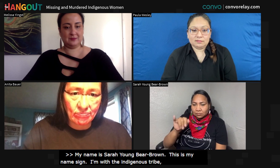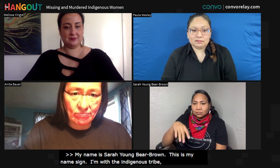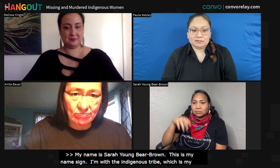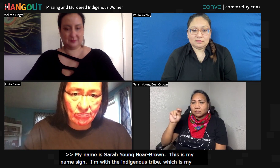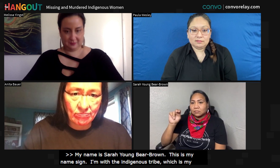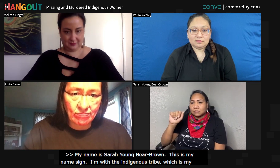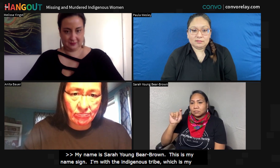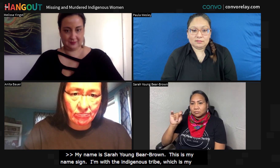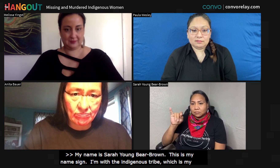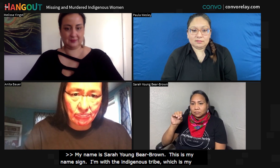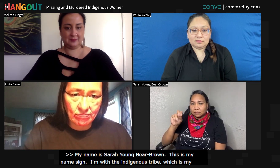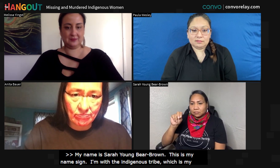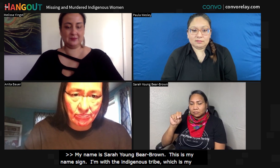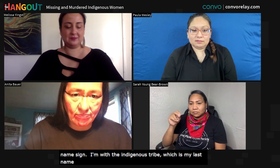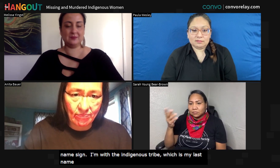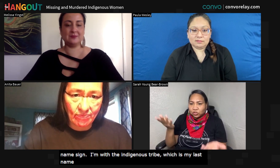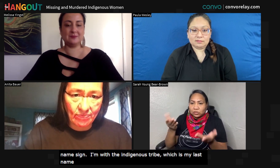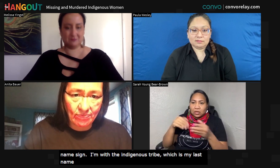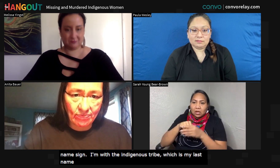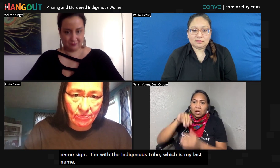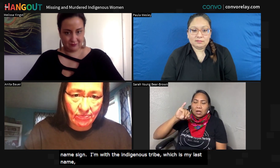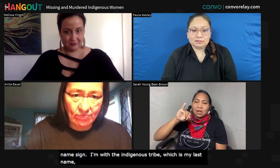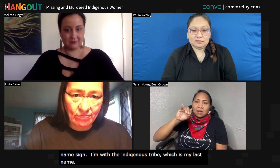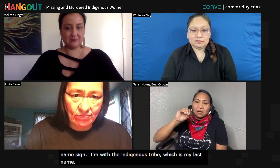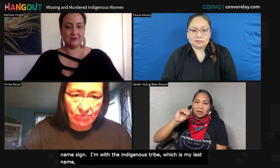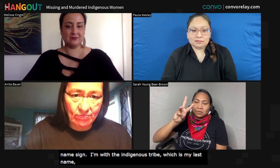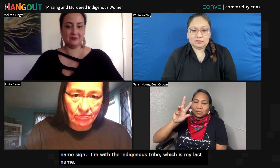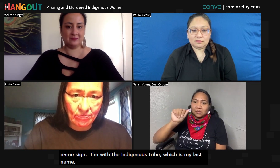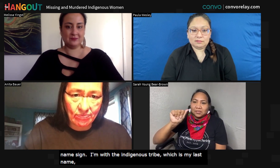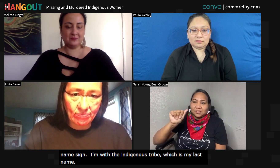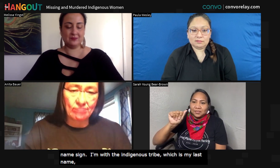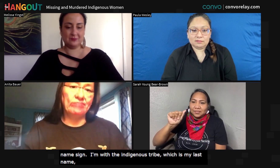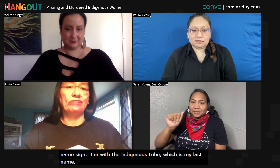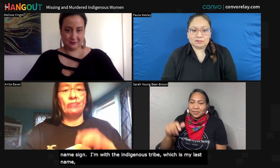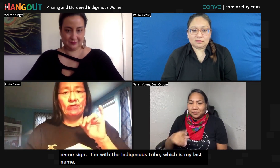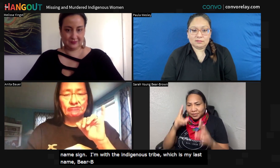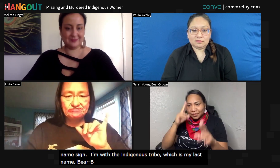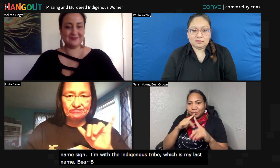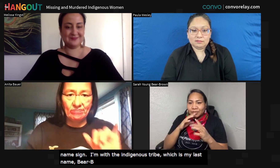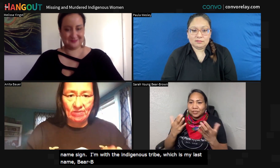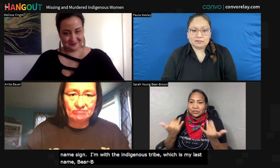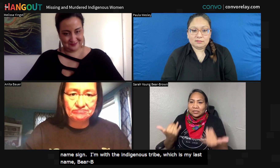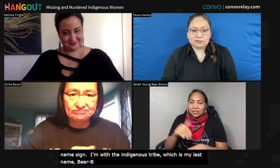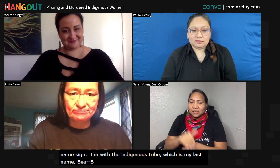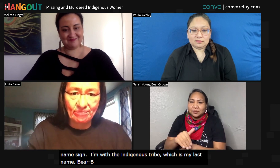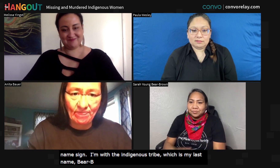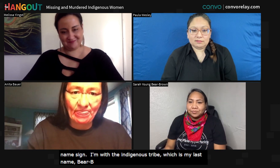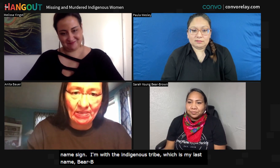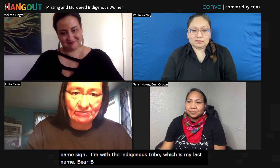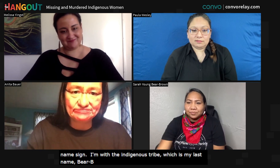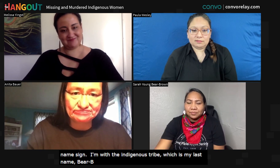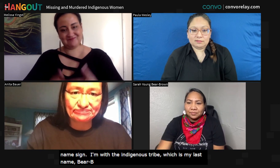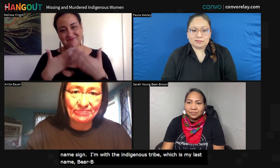from Milwaukee, here in Iowa, and it's good to be here